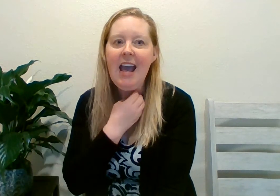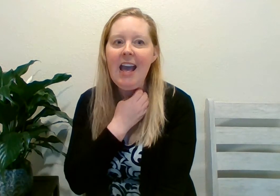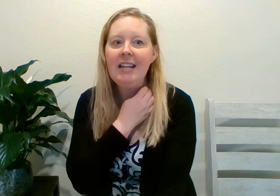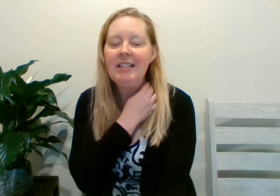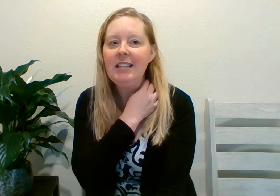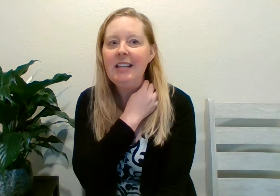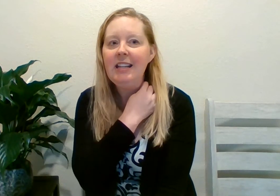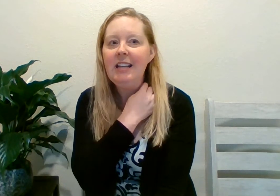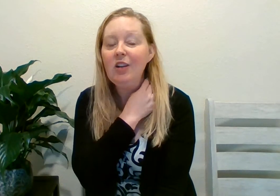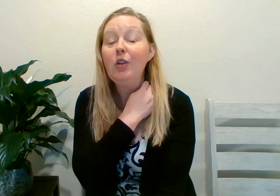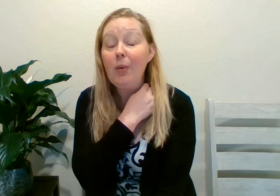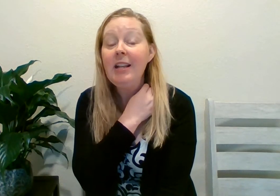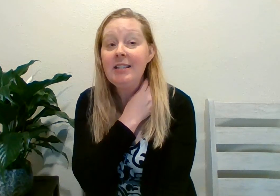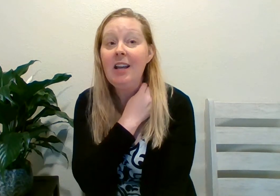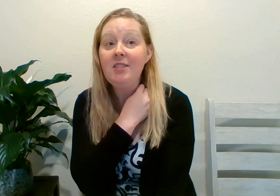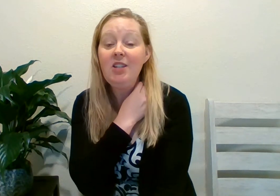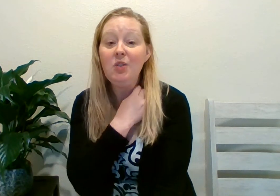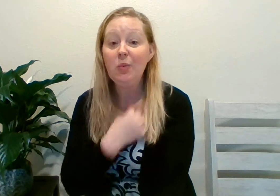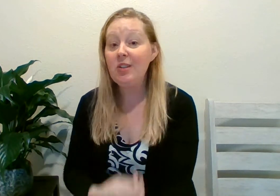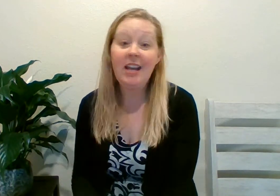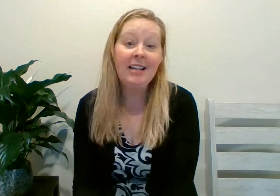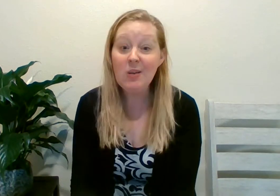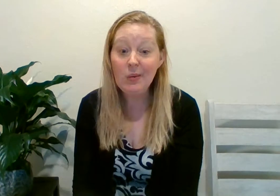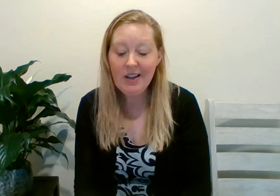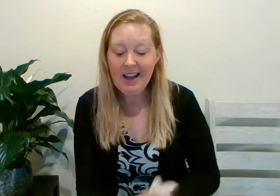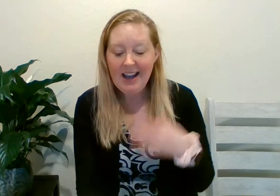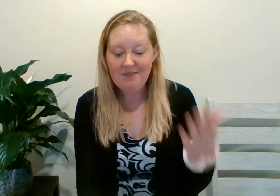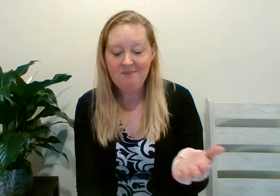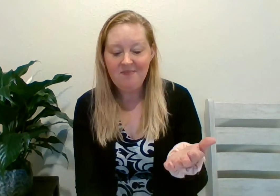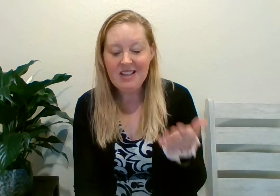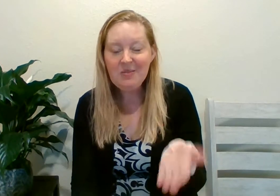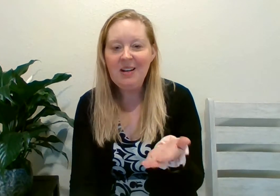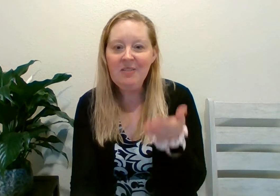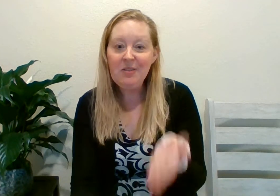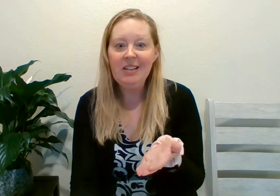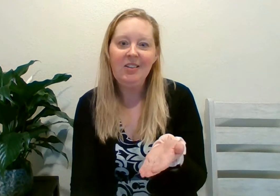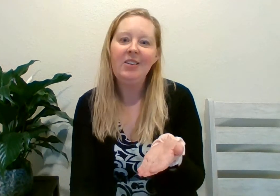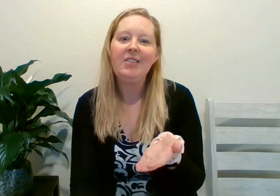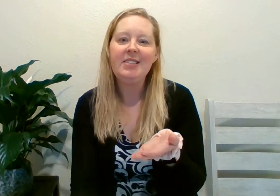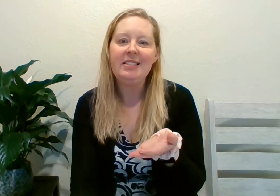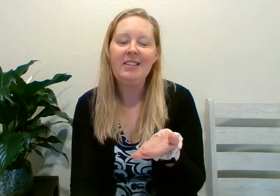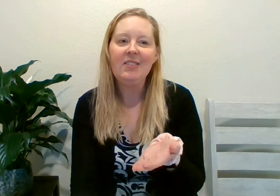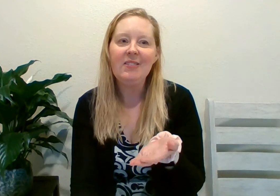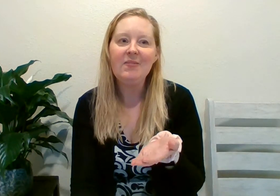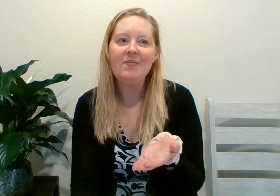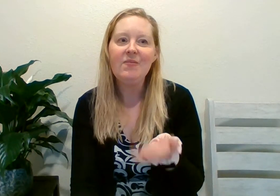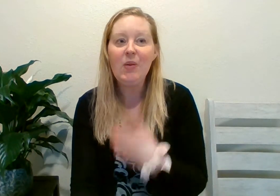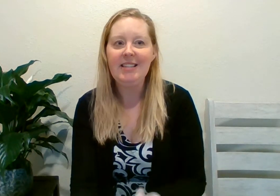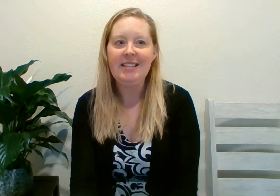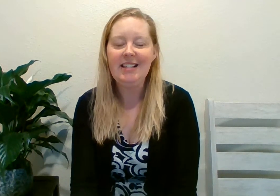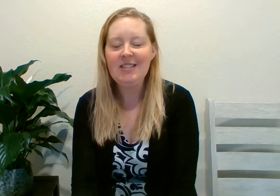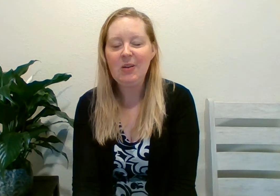And you're writing the sounds in each of the words. And so this one, I really hear your voices in. So,